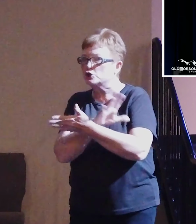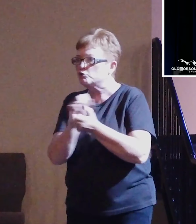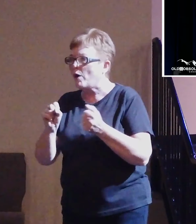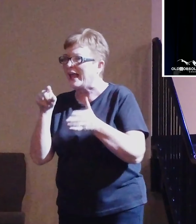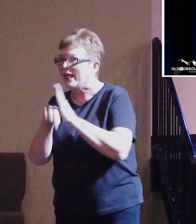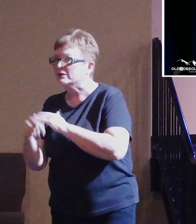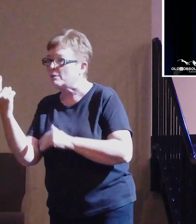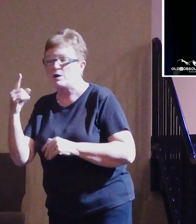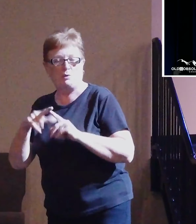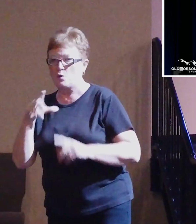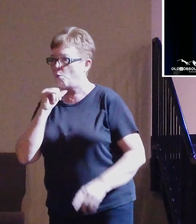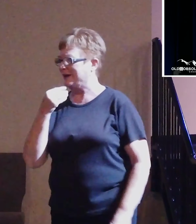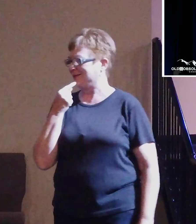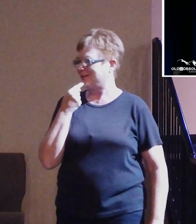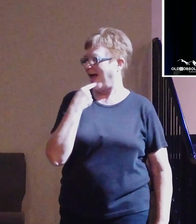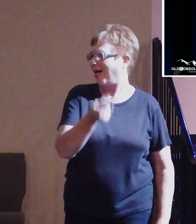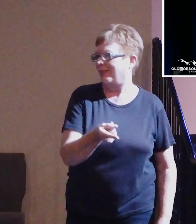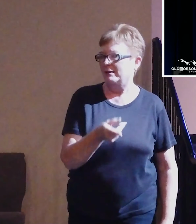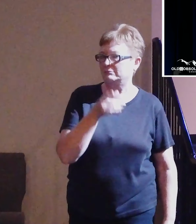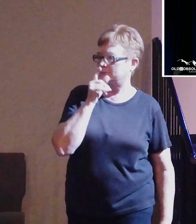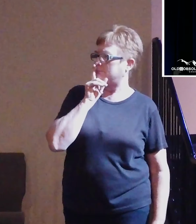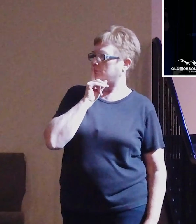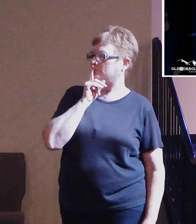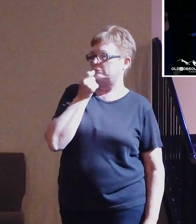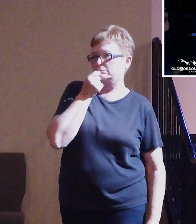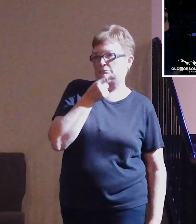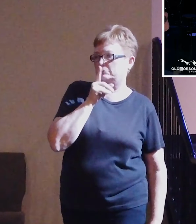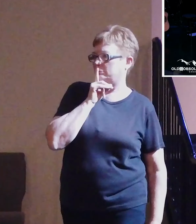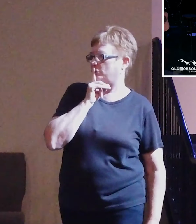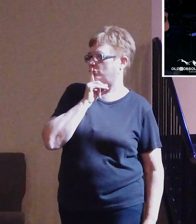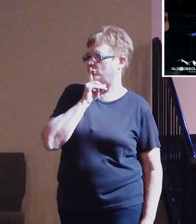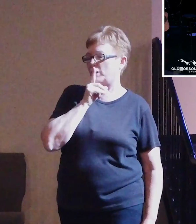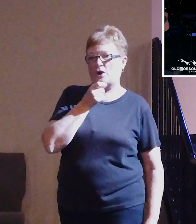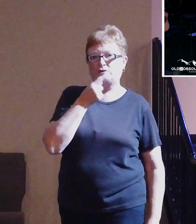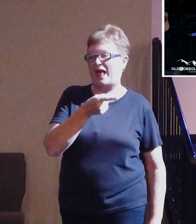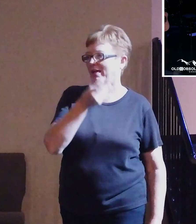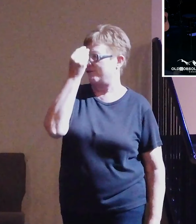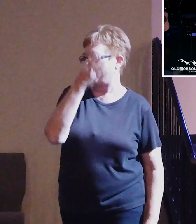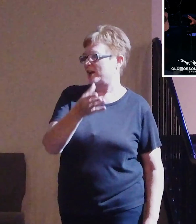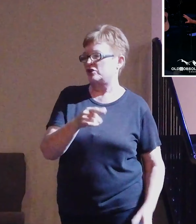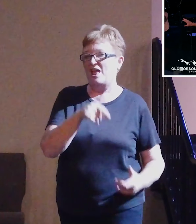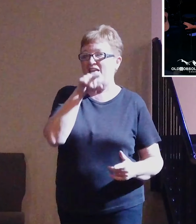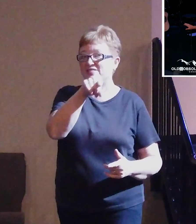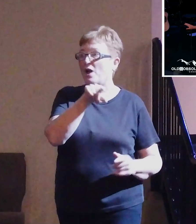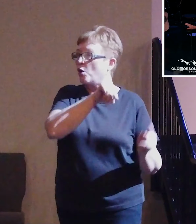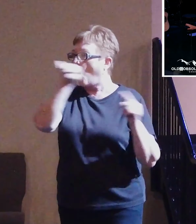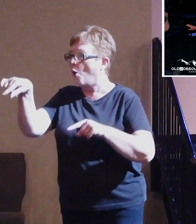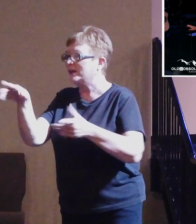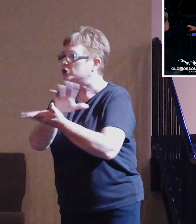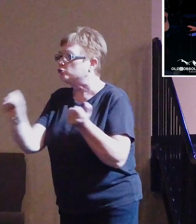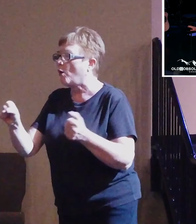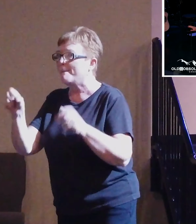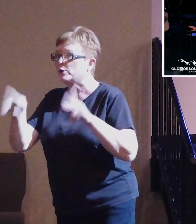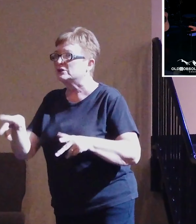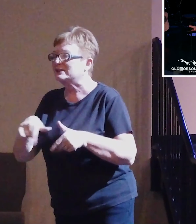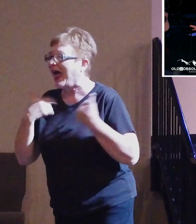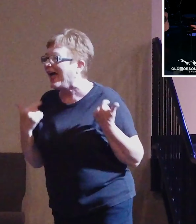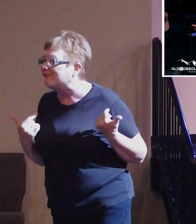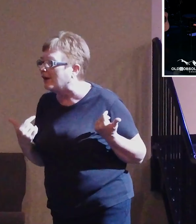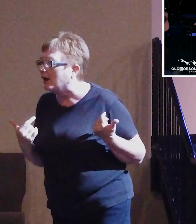don't give them that truth. We don't give them information that they will use to go and destroy people's lives.